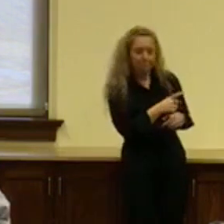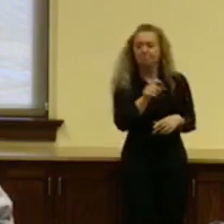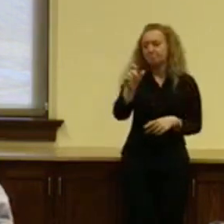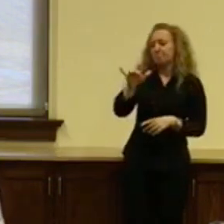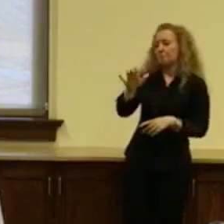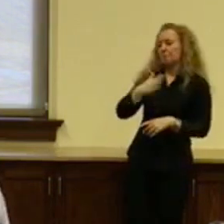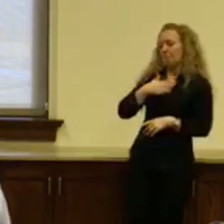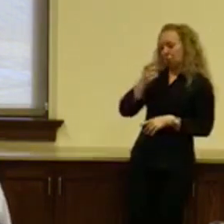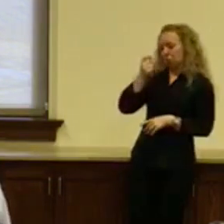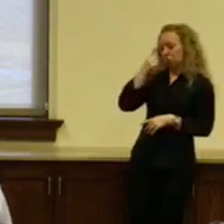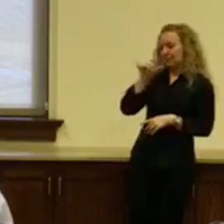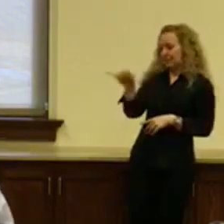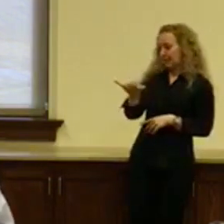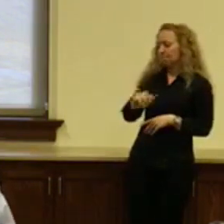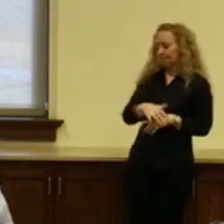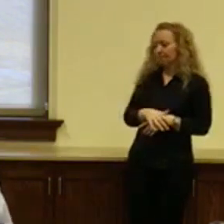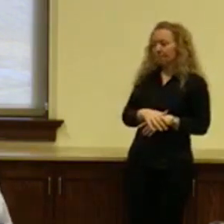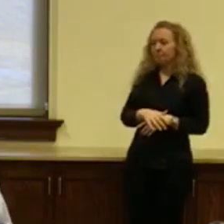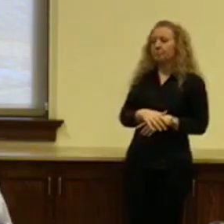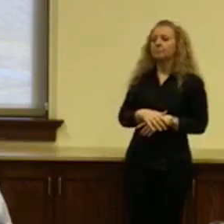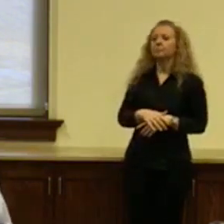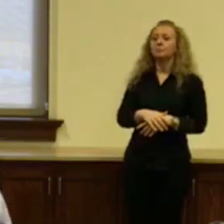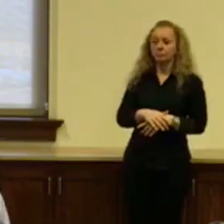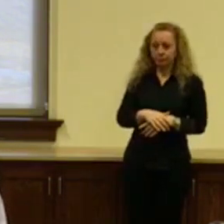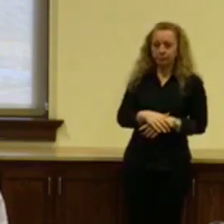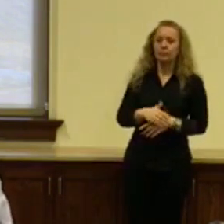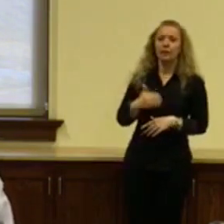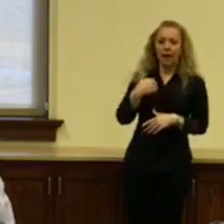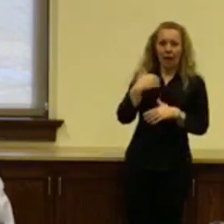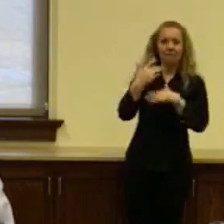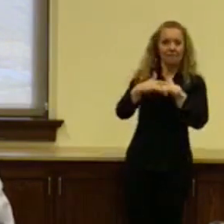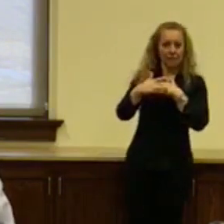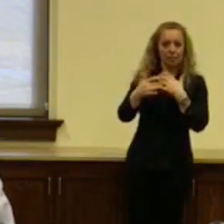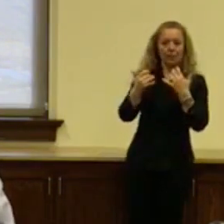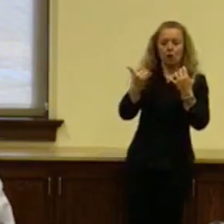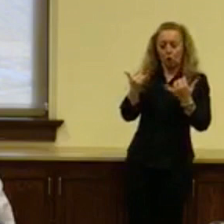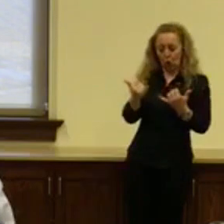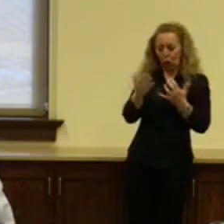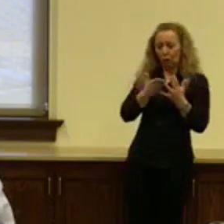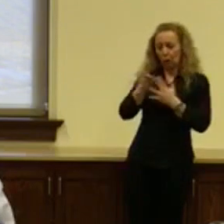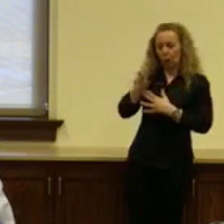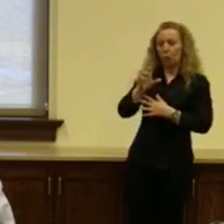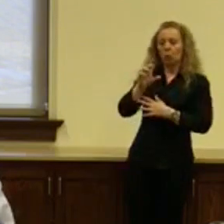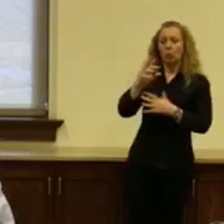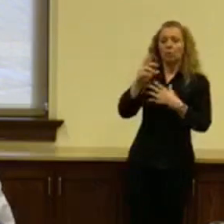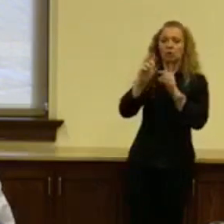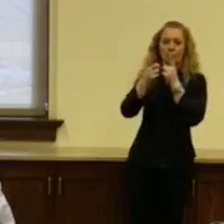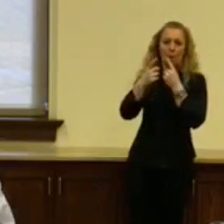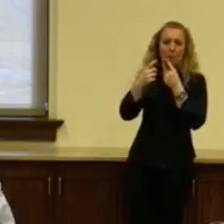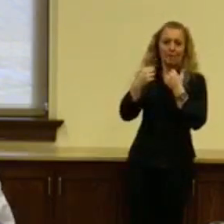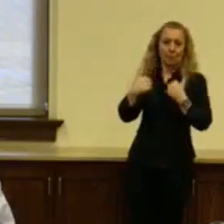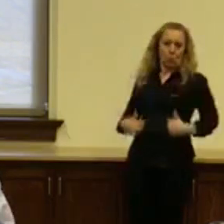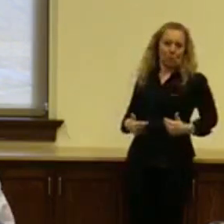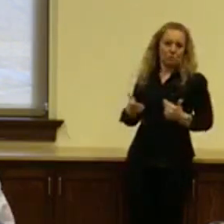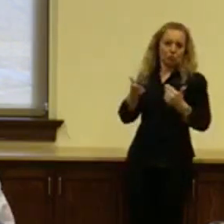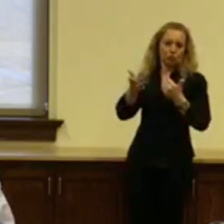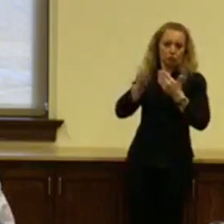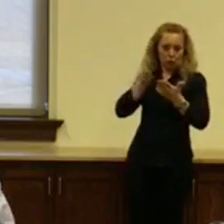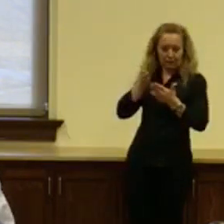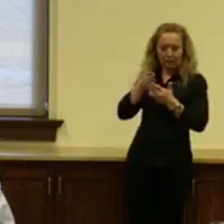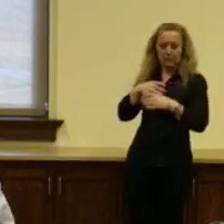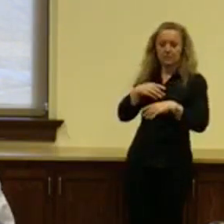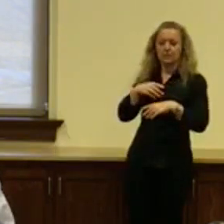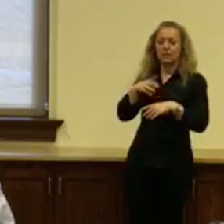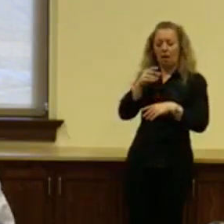That's my understanding as well, that there is some availability currently through our DHS folks, and they